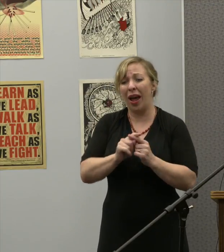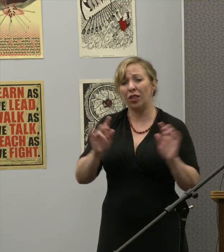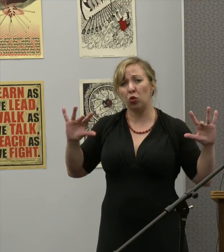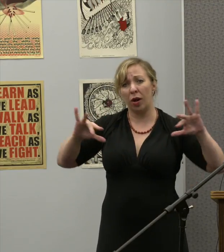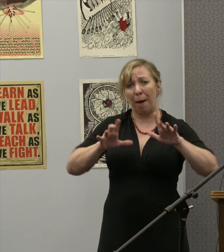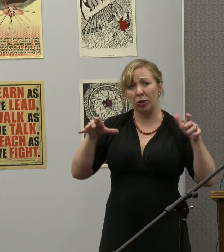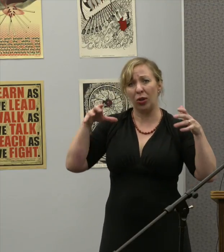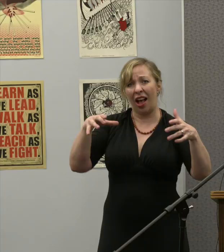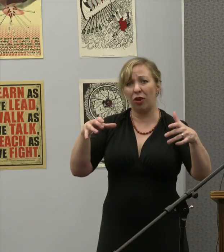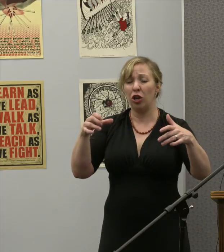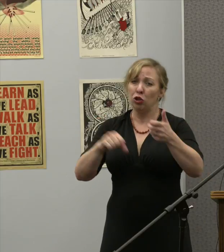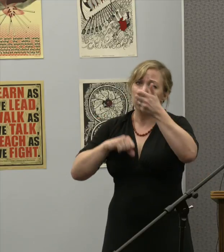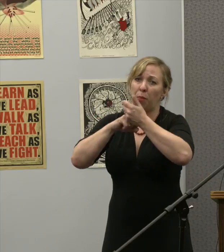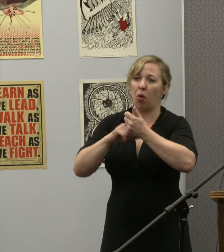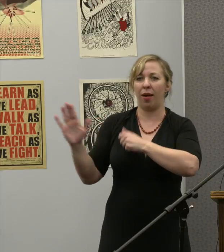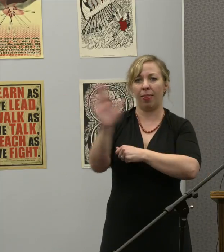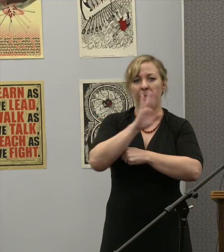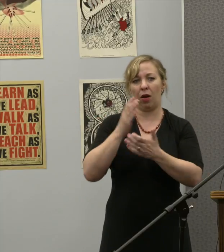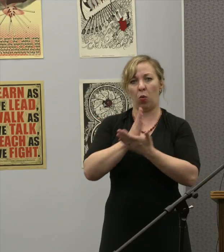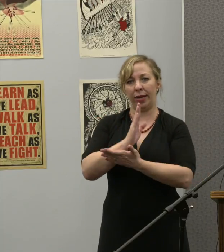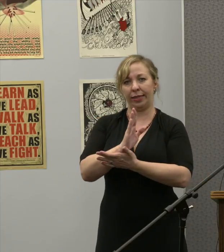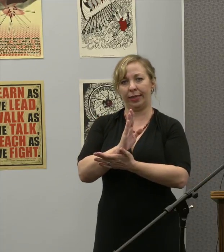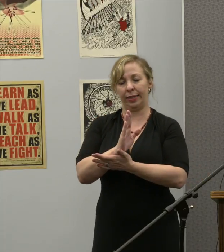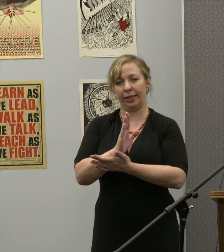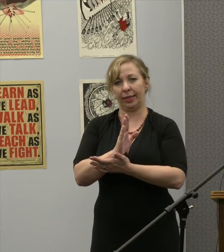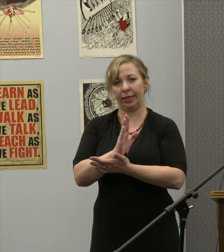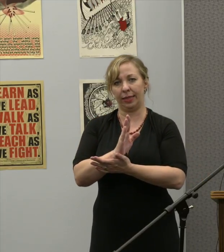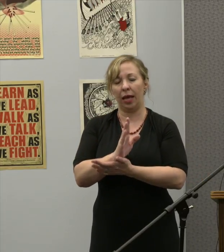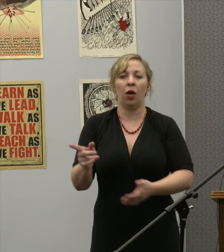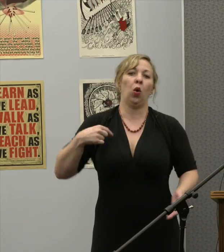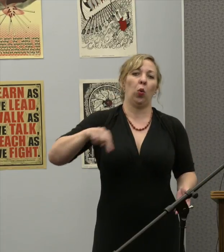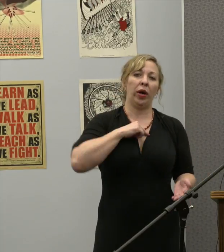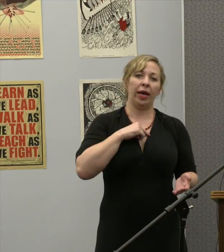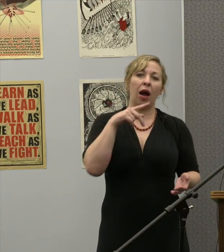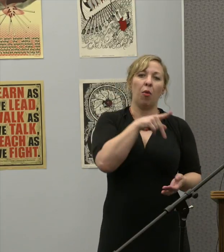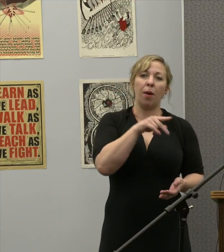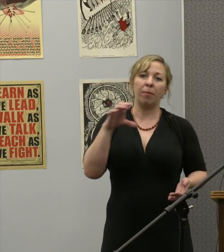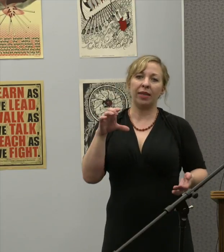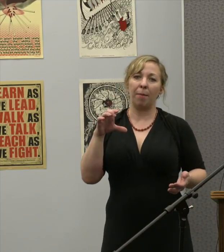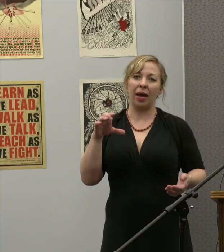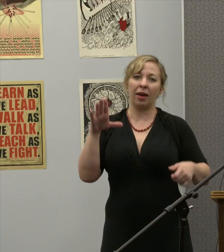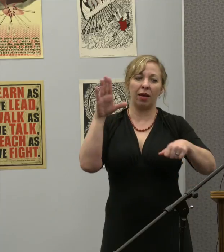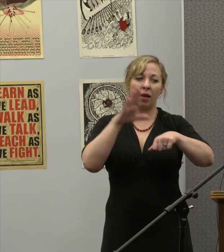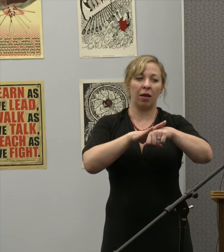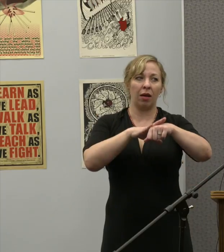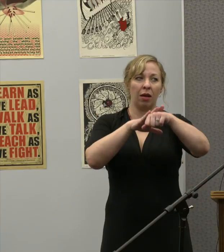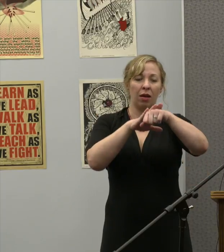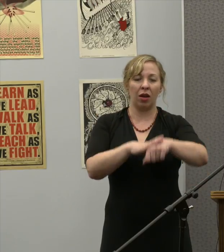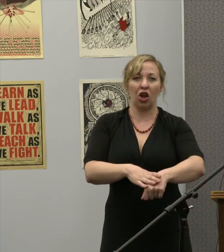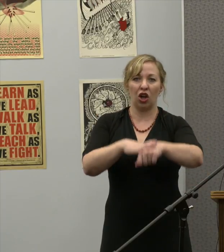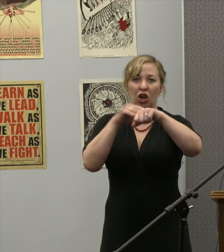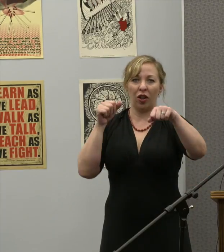rights. Knowing this, we, the Poor People's Campaign, a call for, what is our